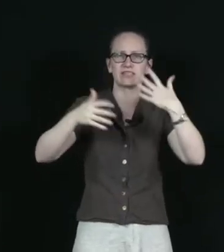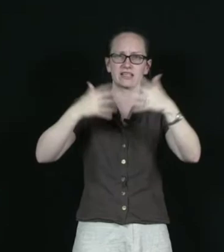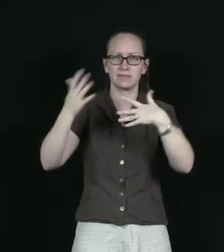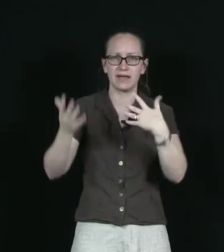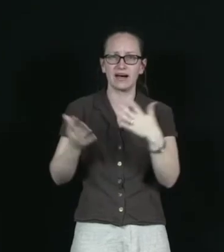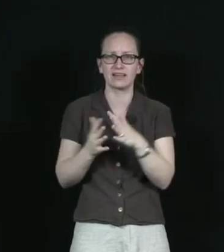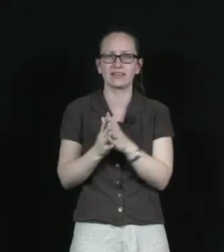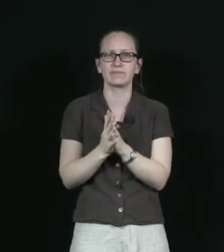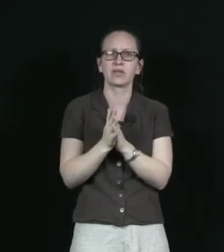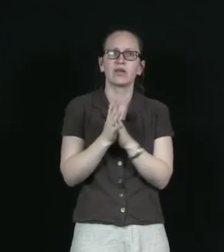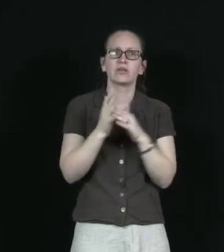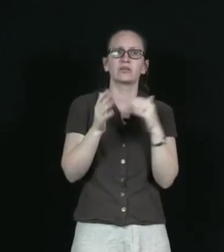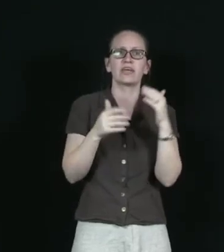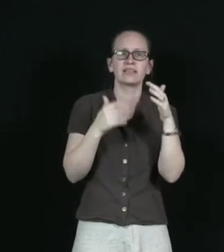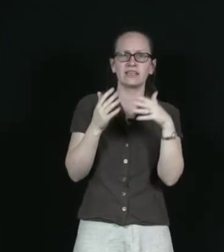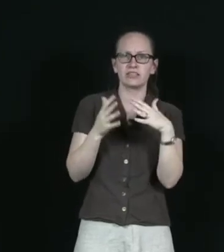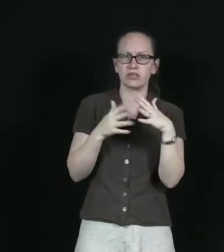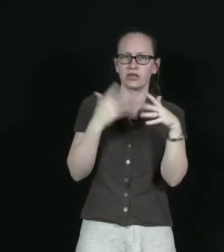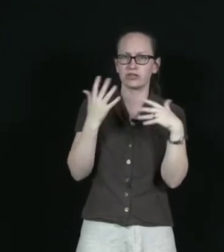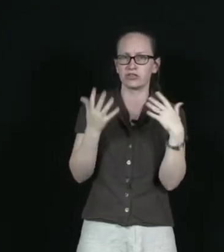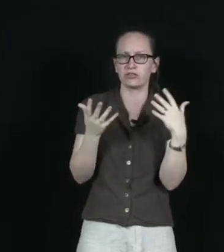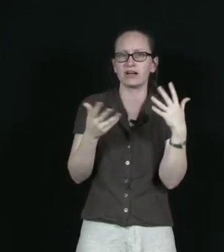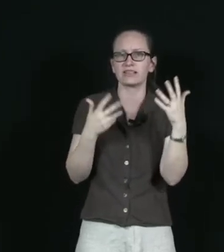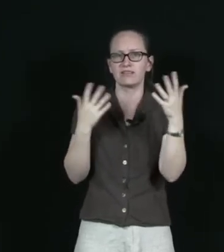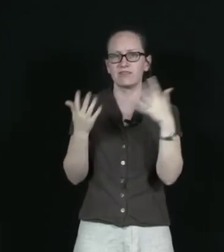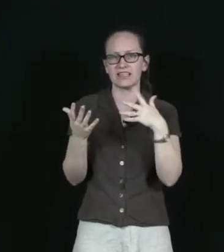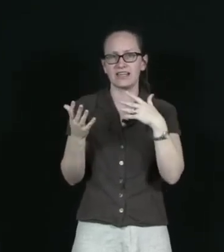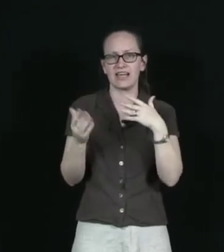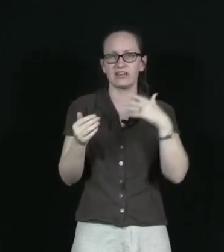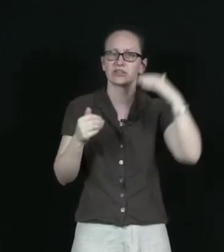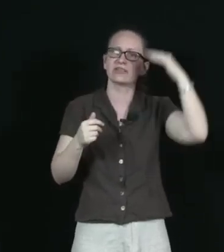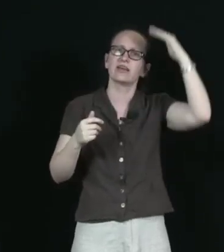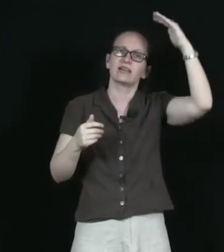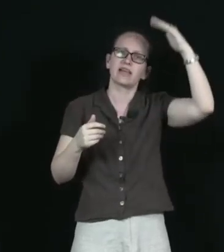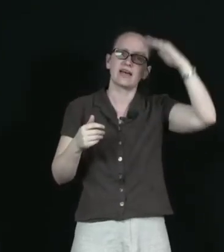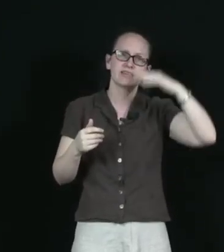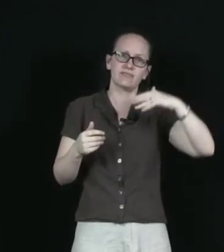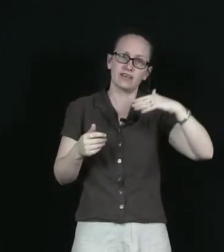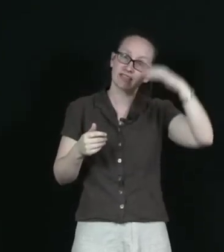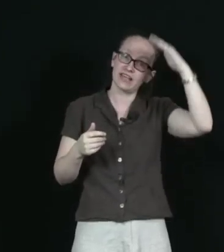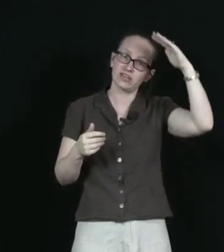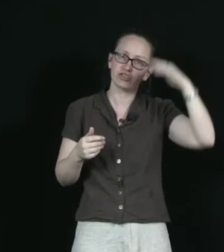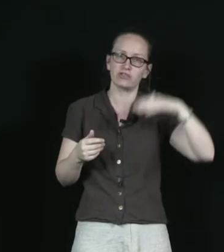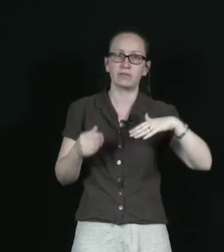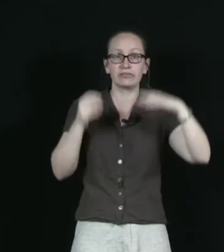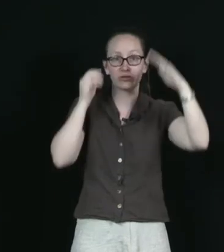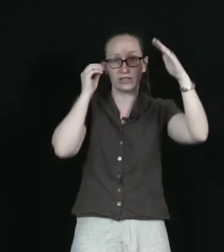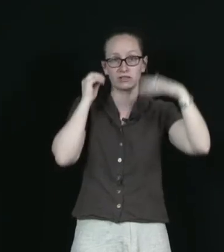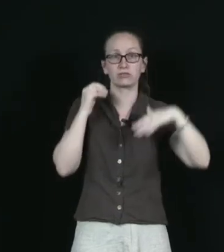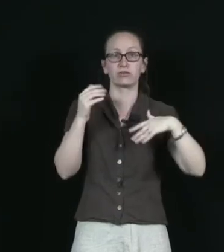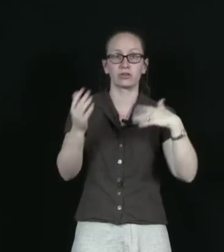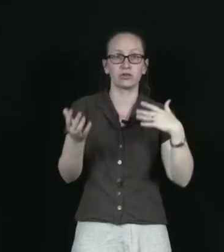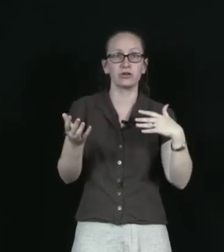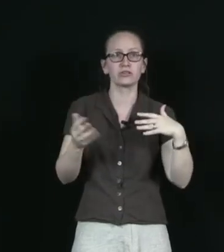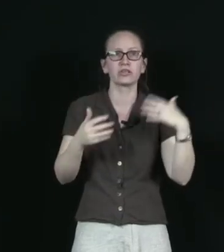physics behind it. You'll then need to construct an investigation, like the investigations you've been doing through the course,